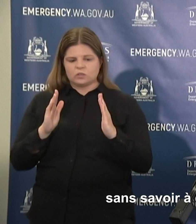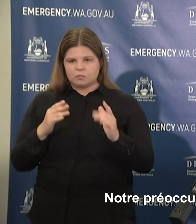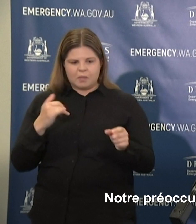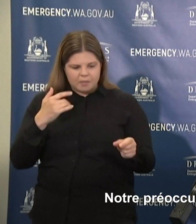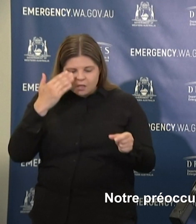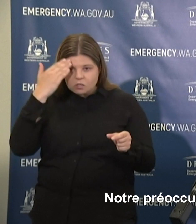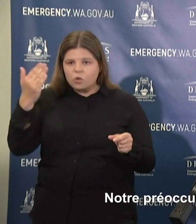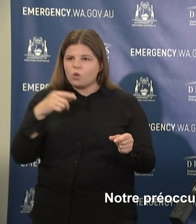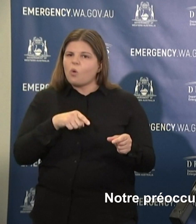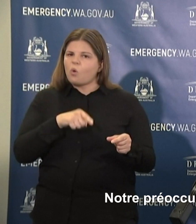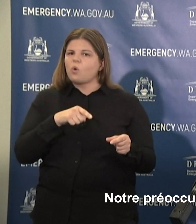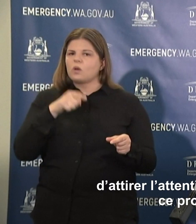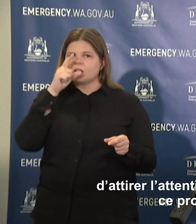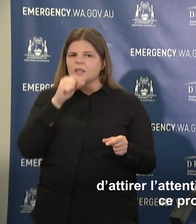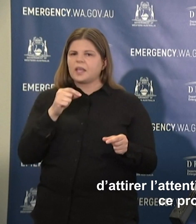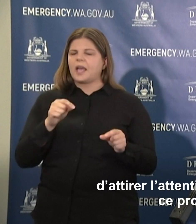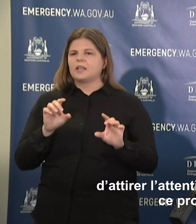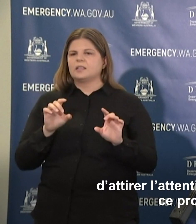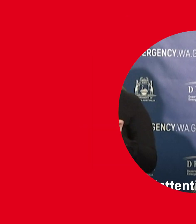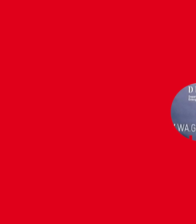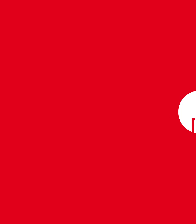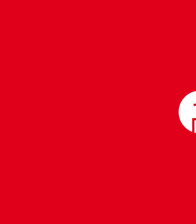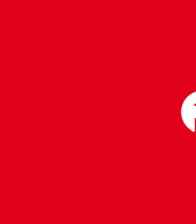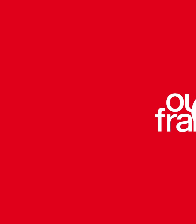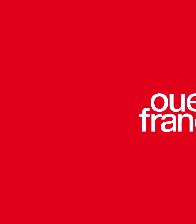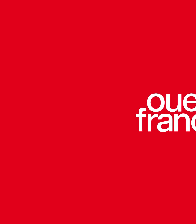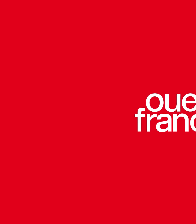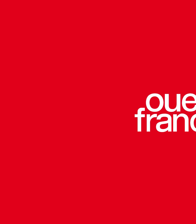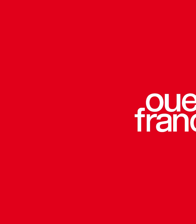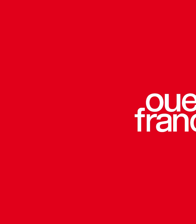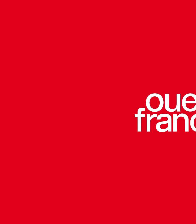knowing what they're actually dealing with. So our concern is to really bring it to the public's attention.